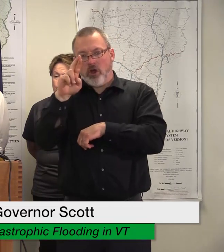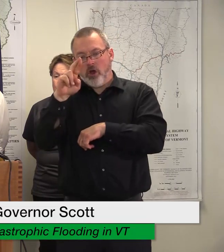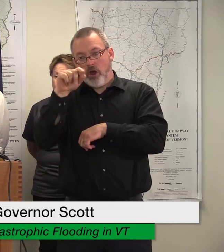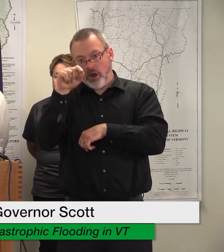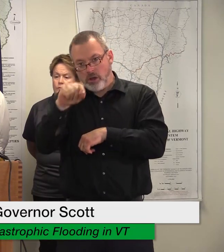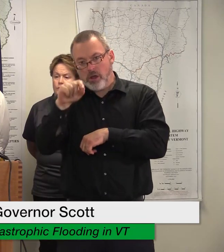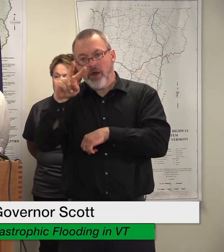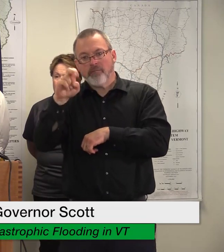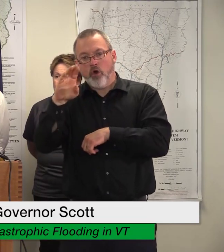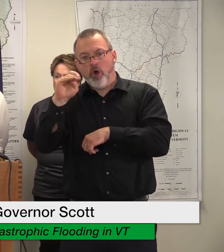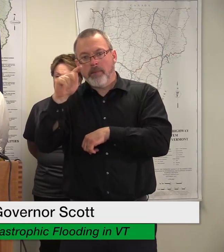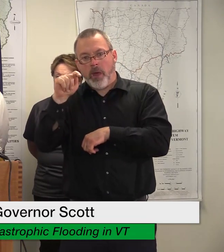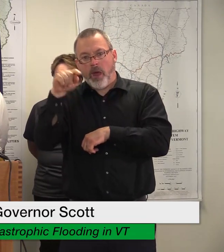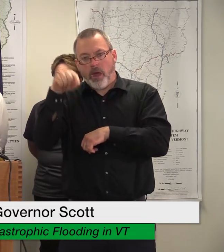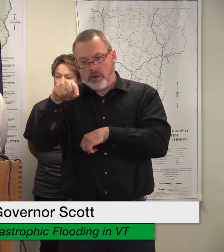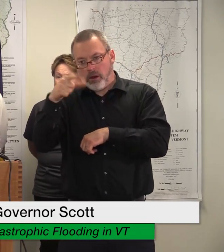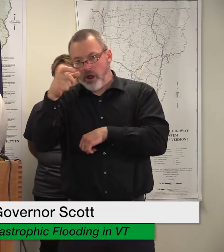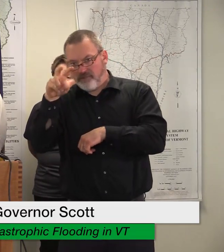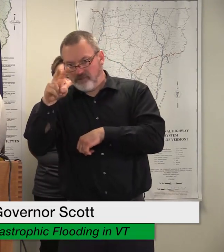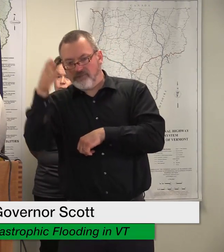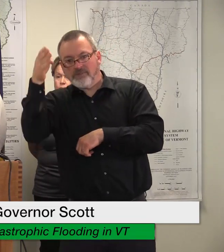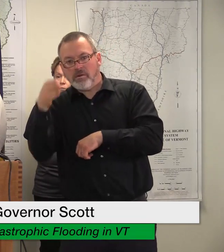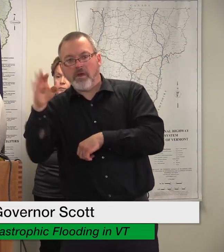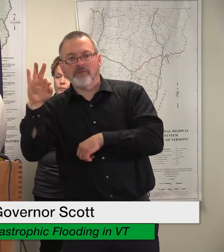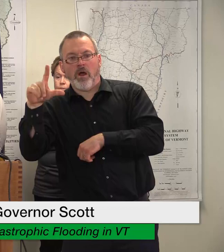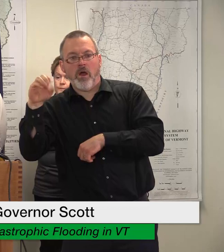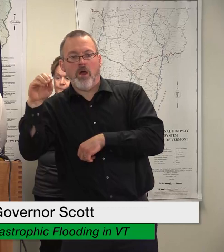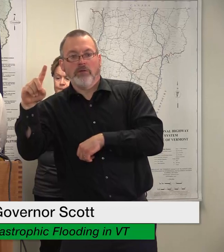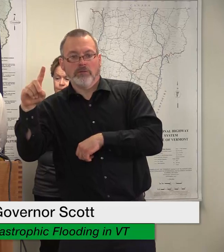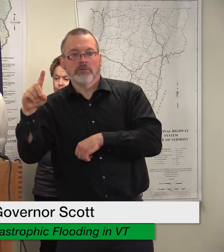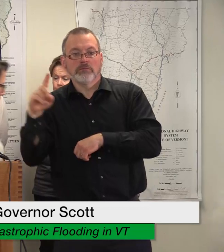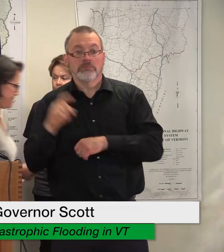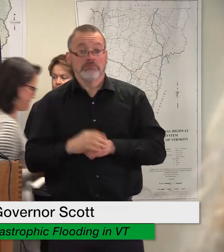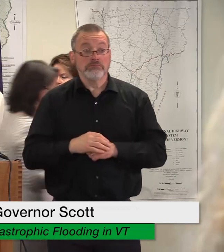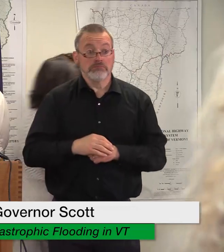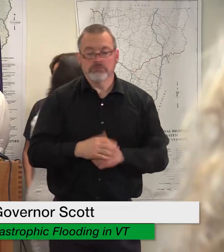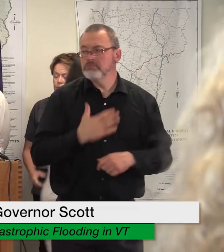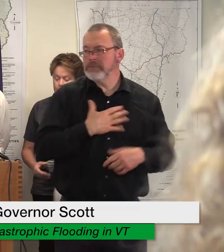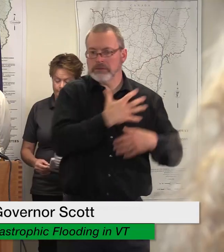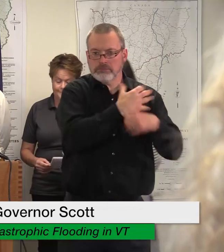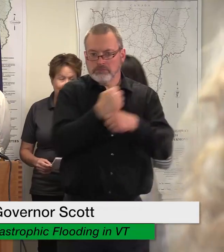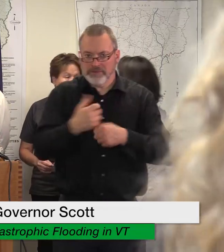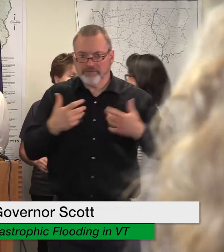anr.vermont.gov/flood. And with that, I will turn it over to Commissioner Hanford.